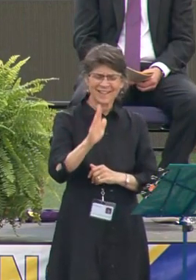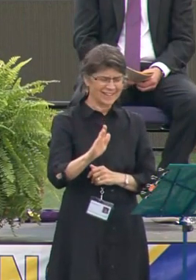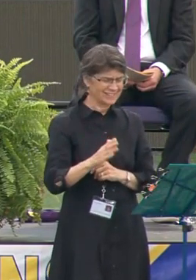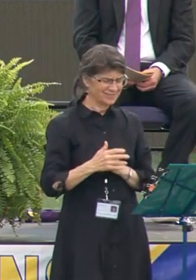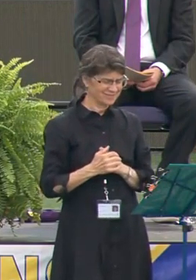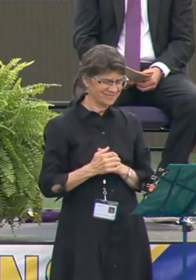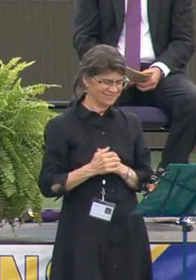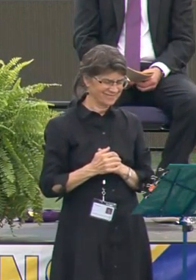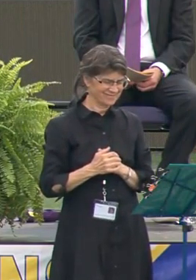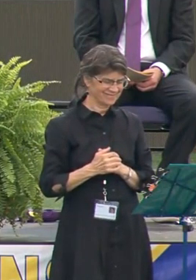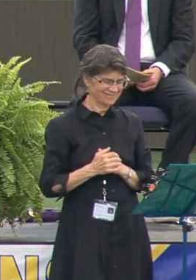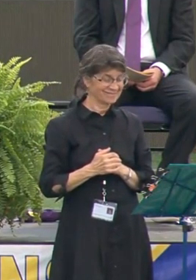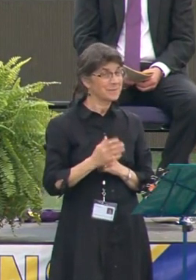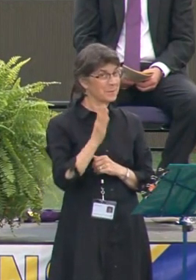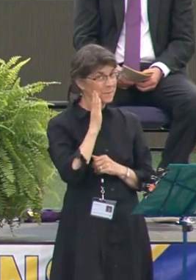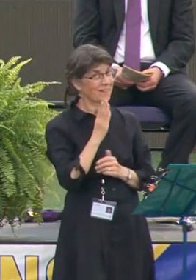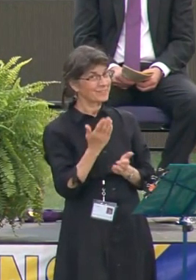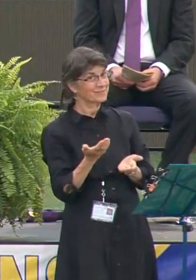will